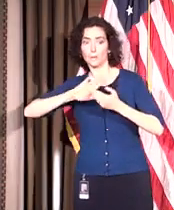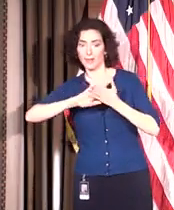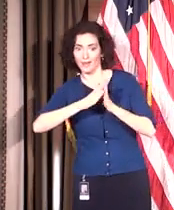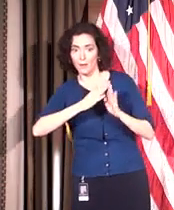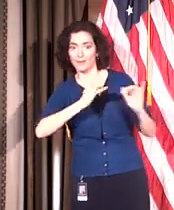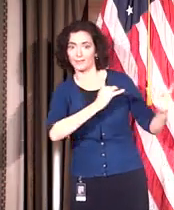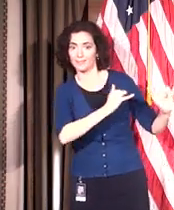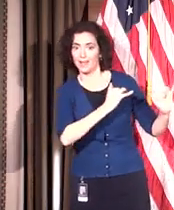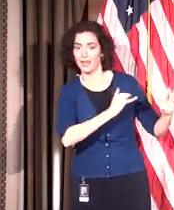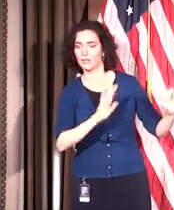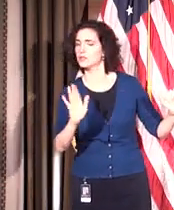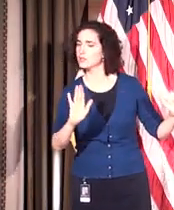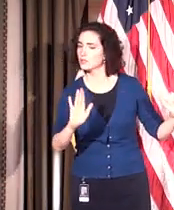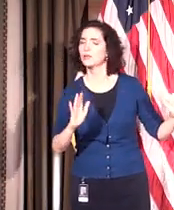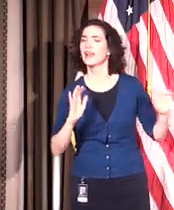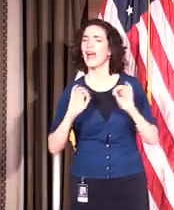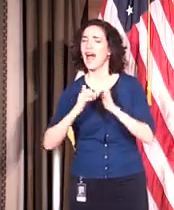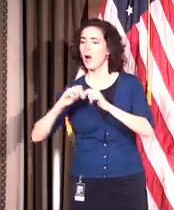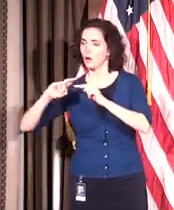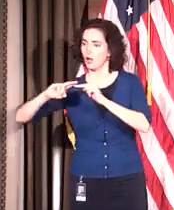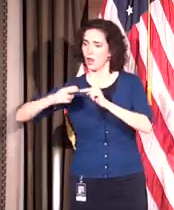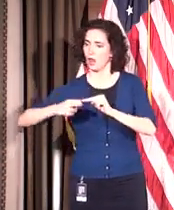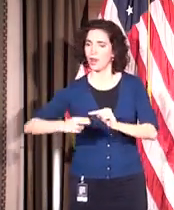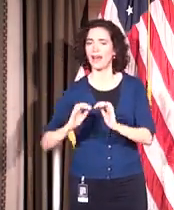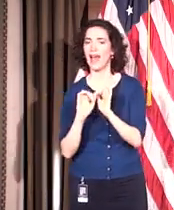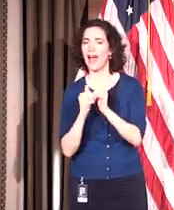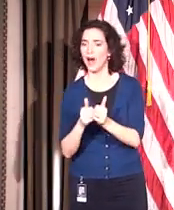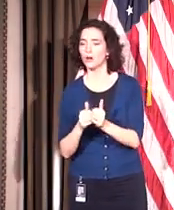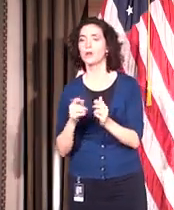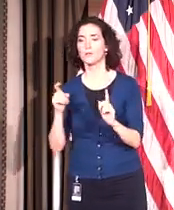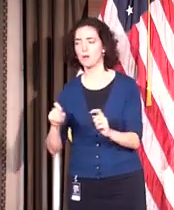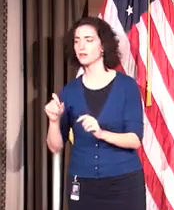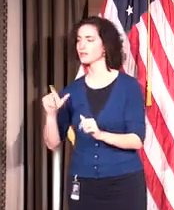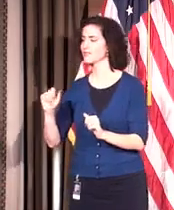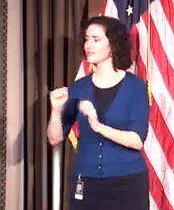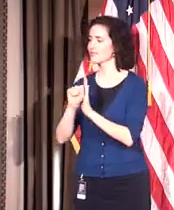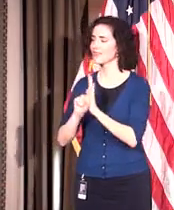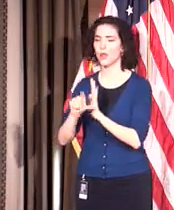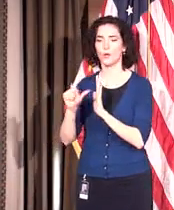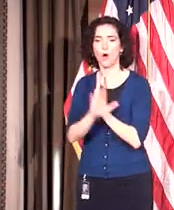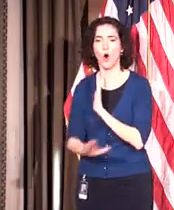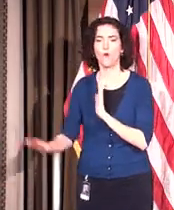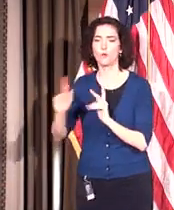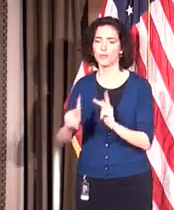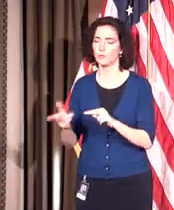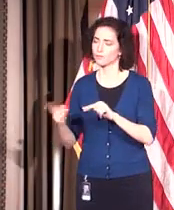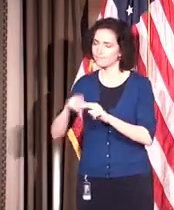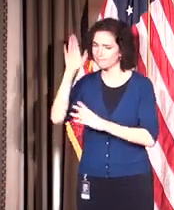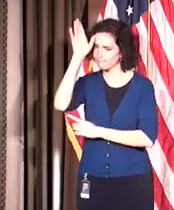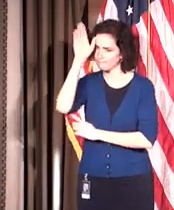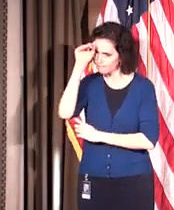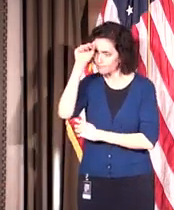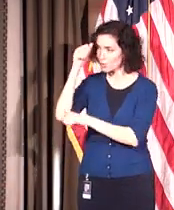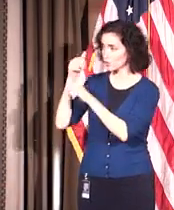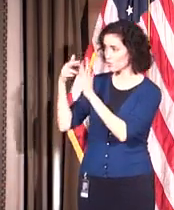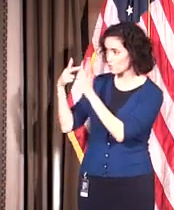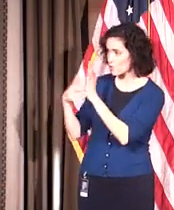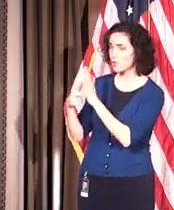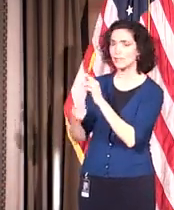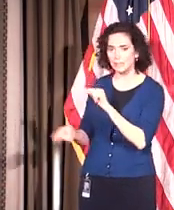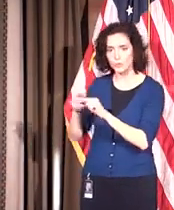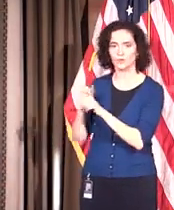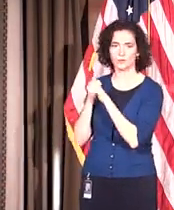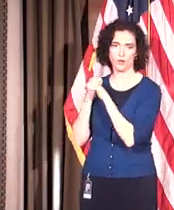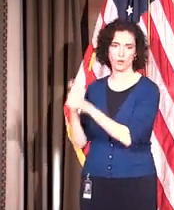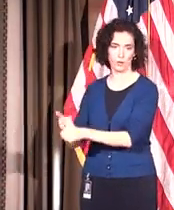again become determined and resolute and adhere to mitigation measures in much greater